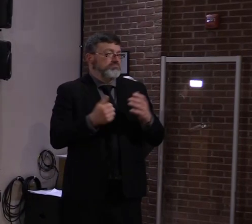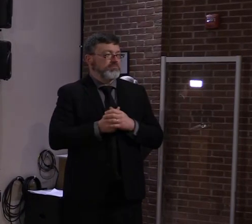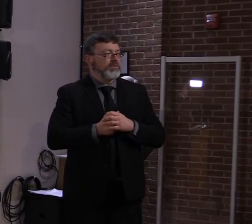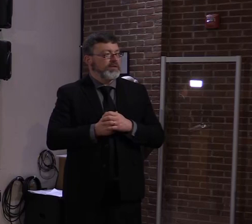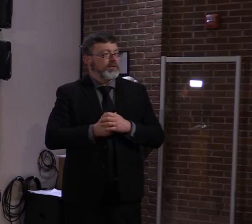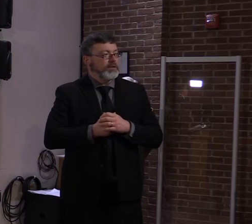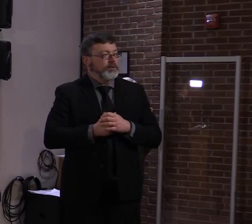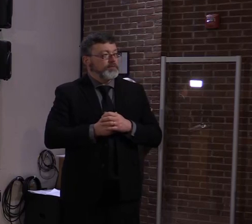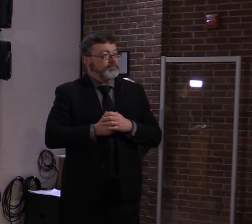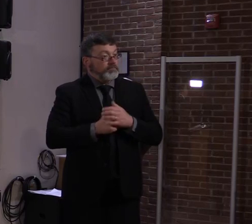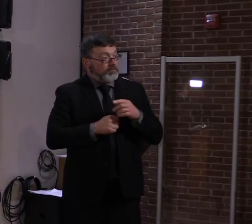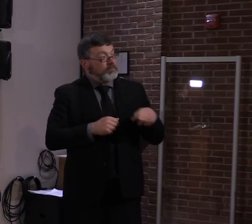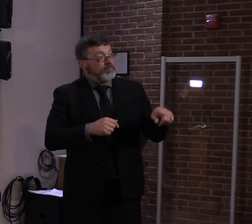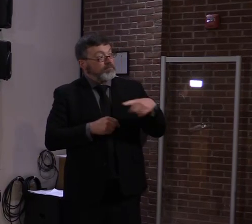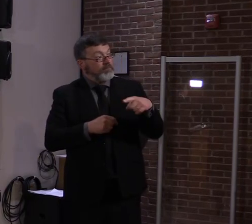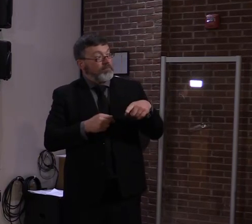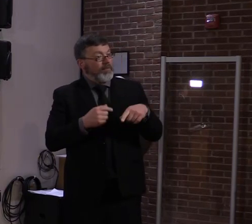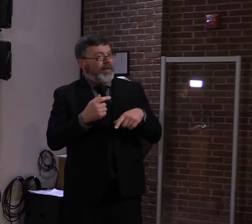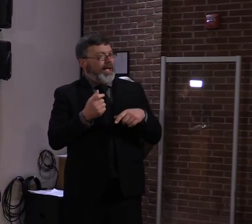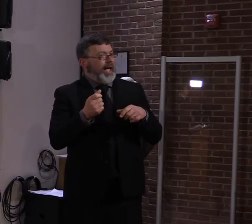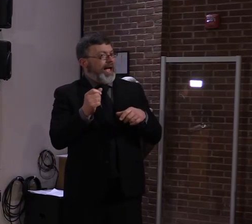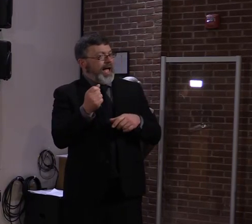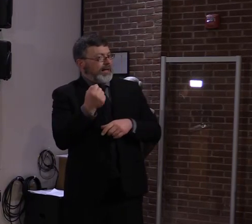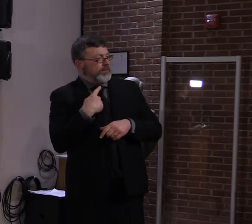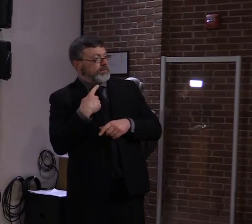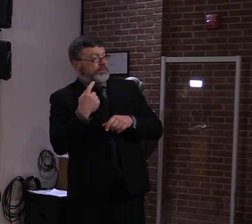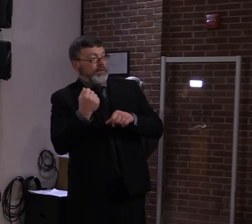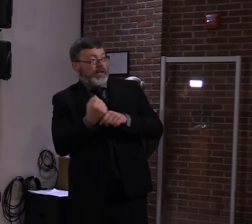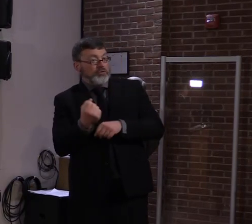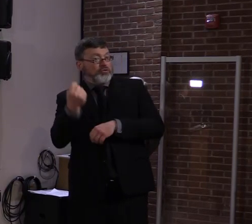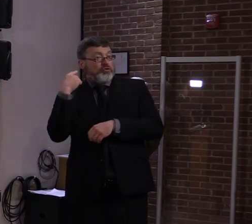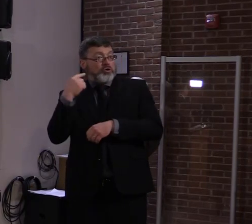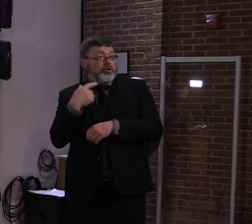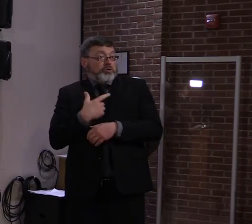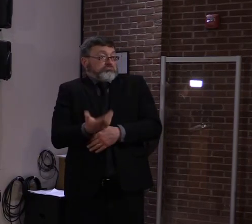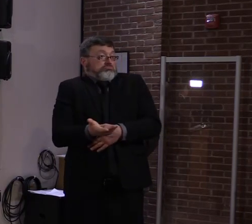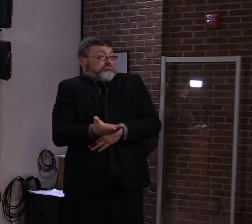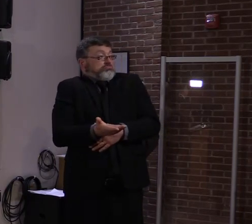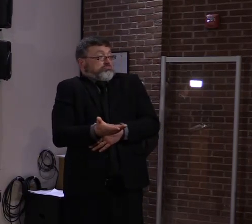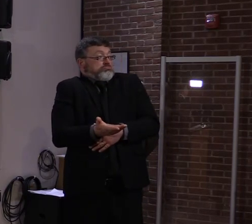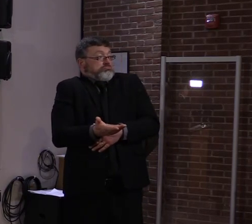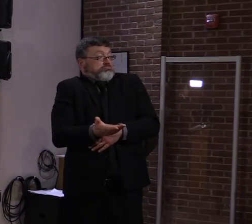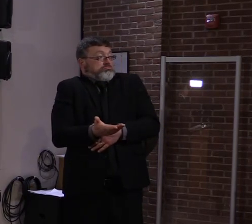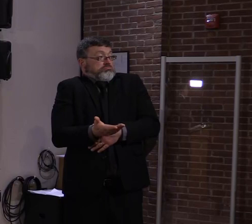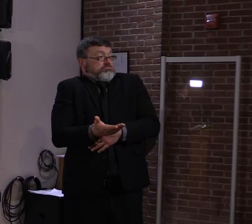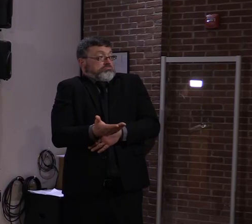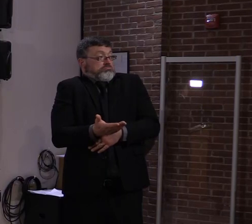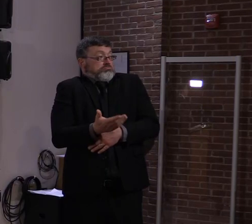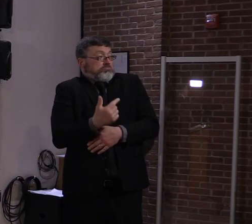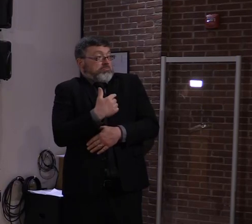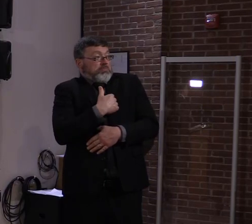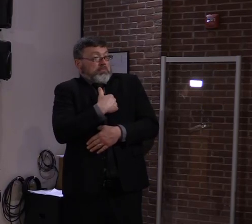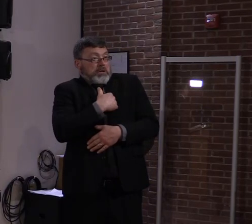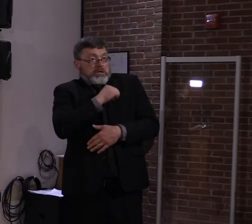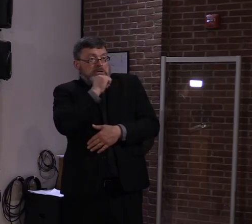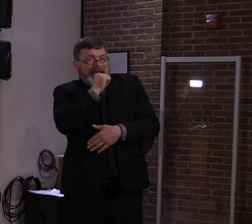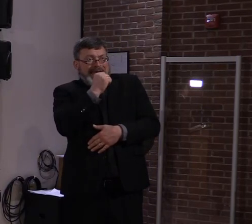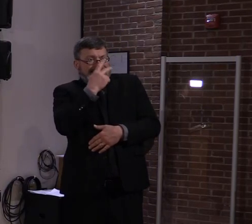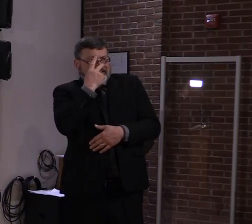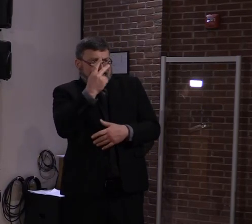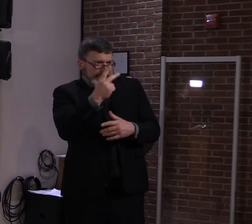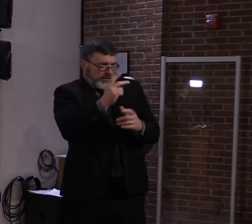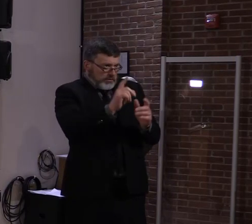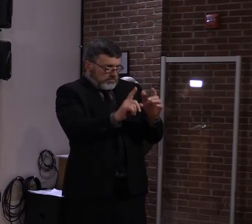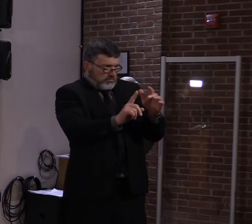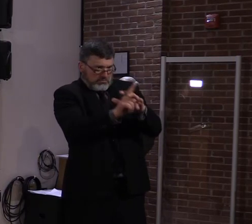going back, yes, that would be a consideration for the districts. But we haven't seen a lot of discussion of that yet. But it could be out there, but I haven't